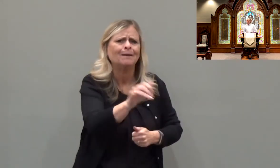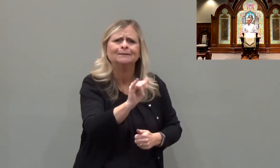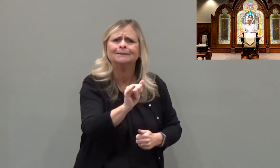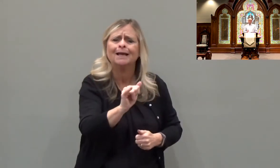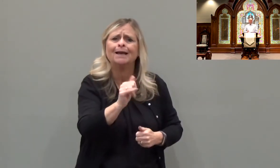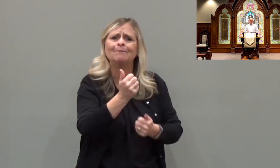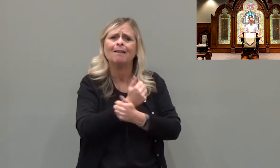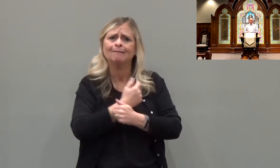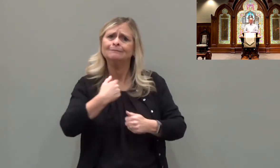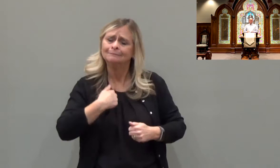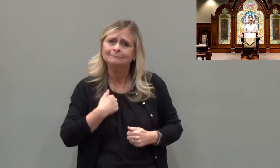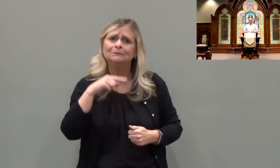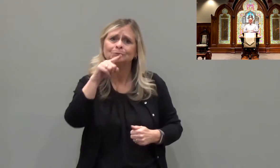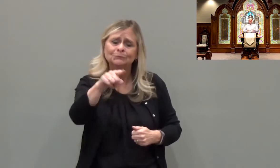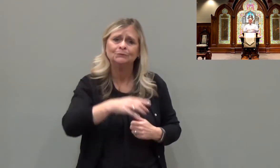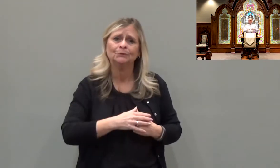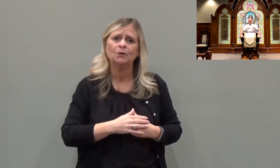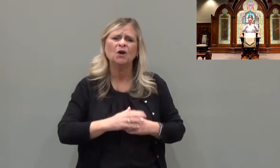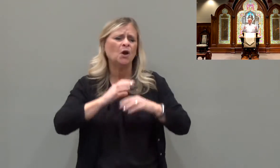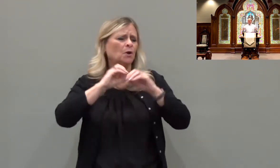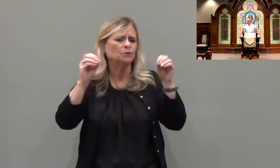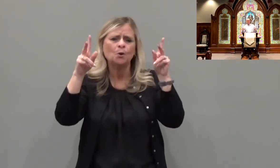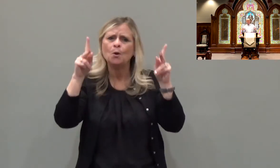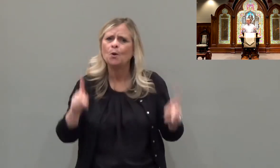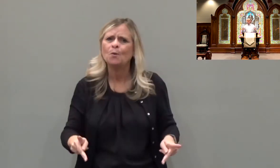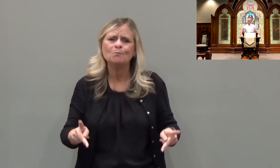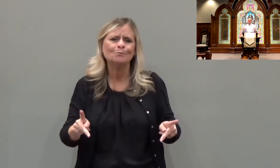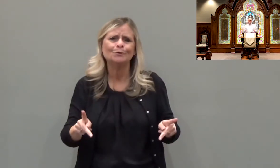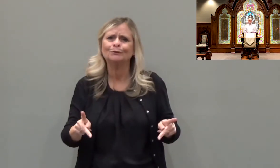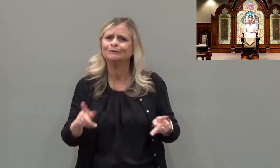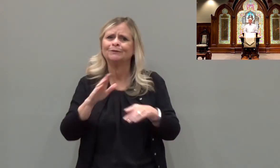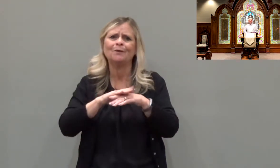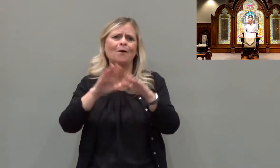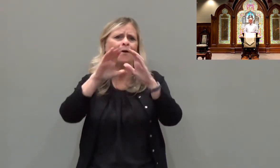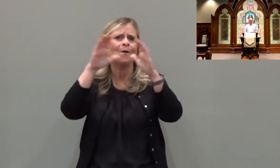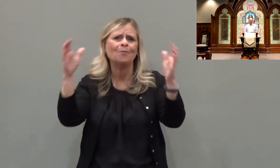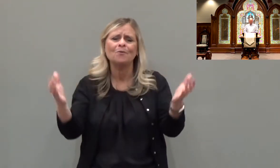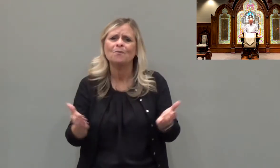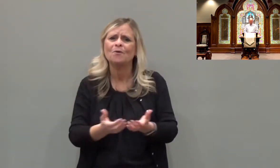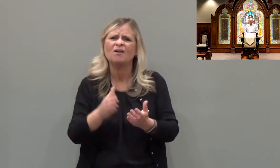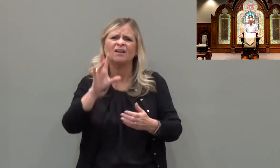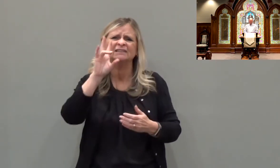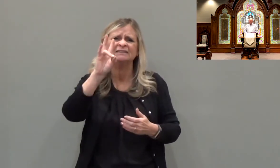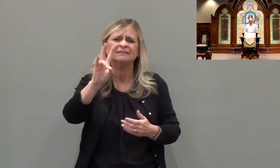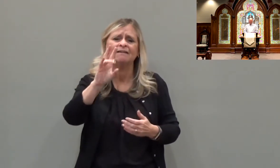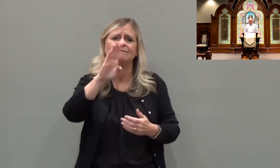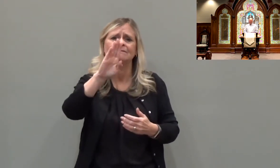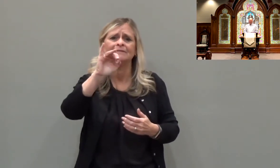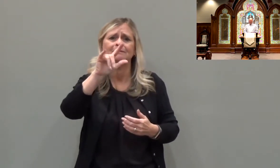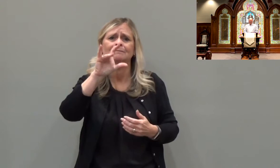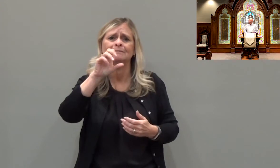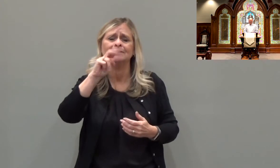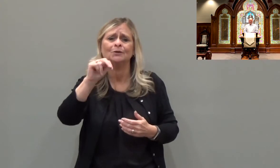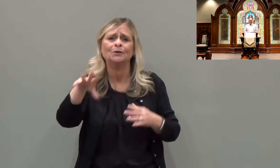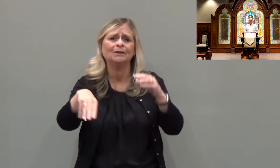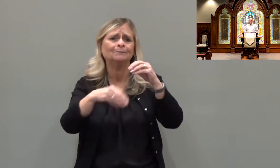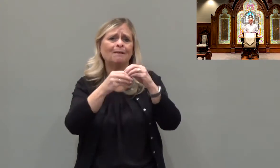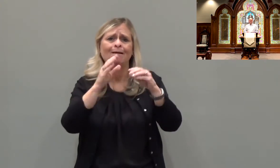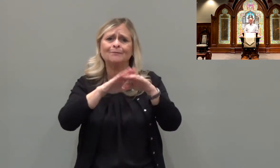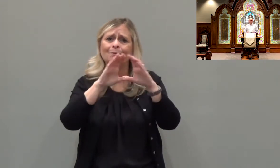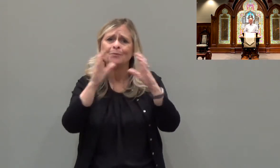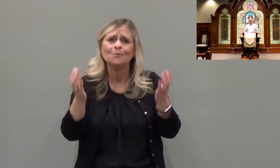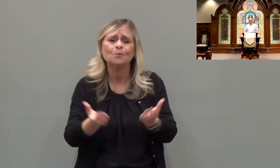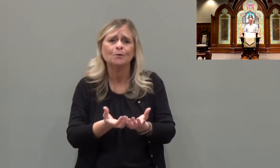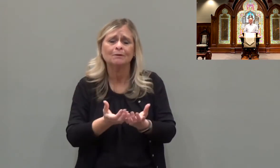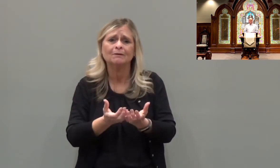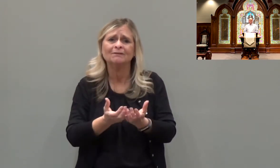no human being in this population of 7 billion plus that God